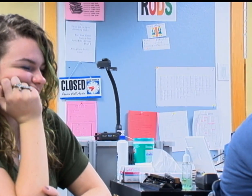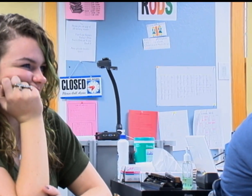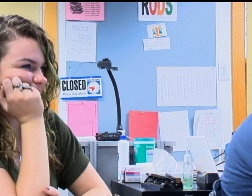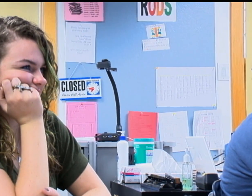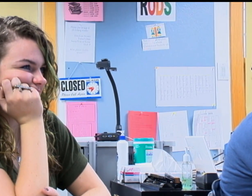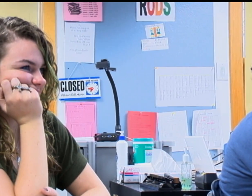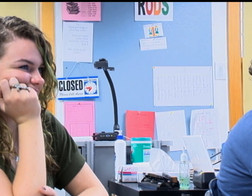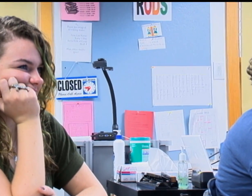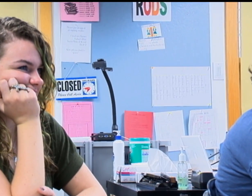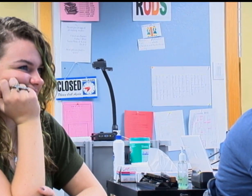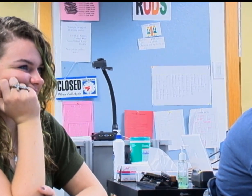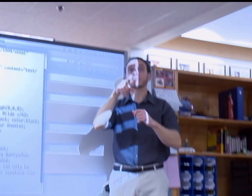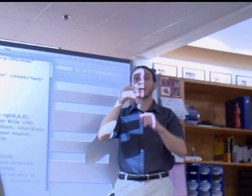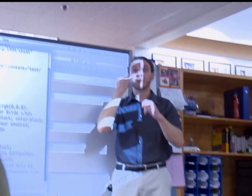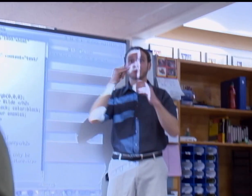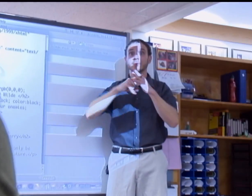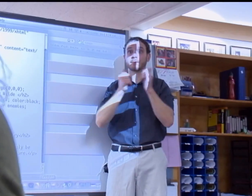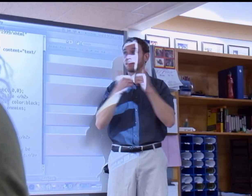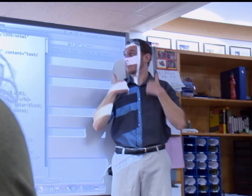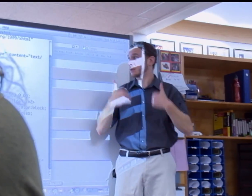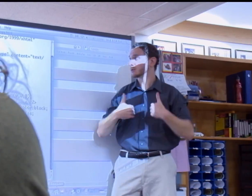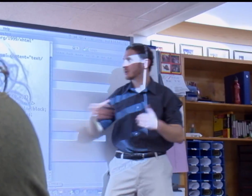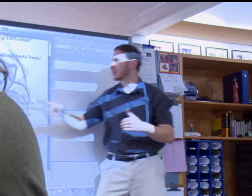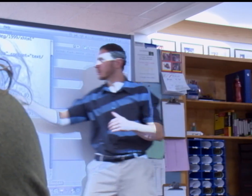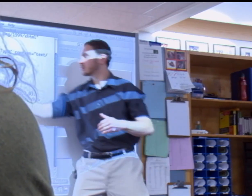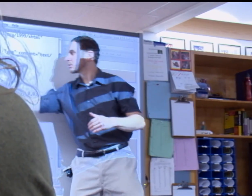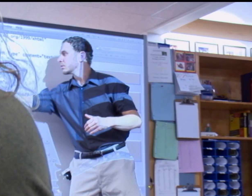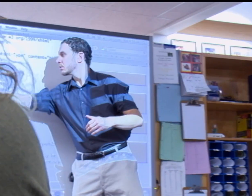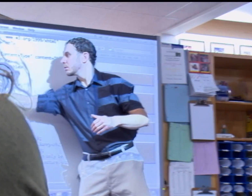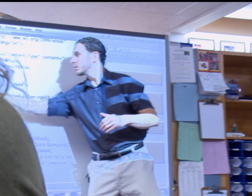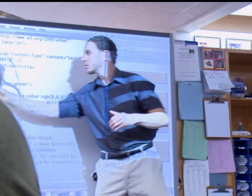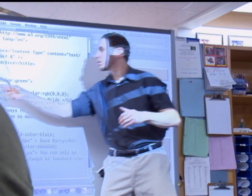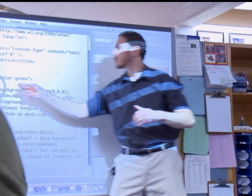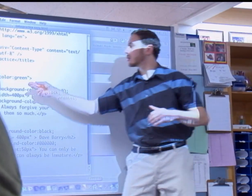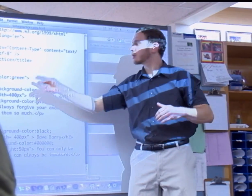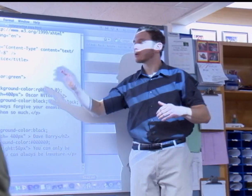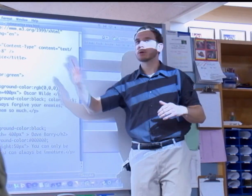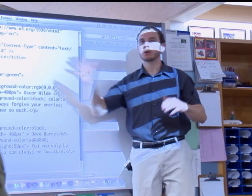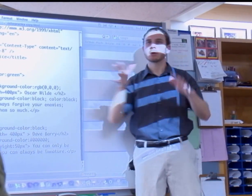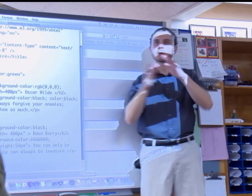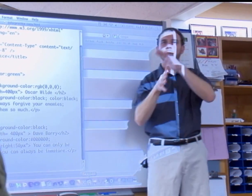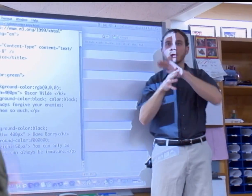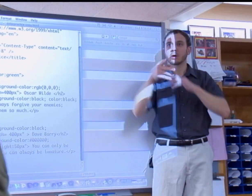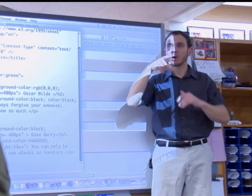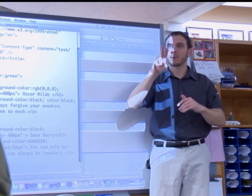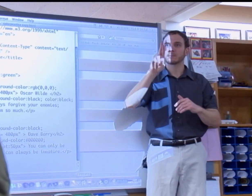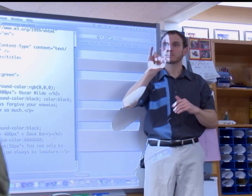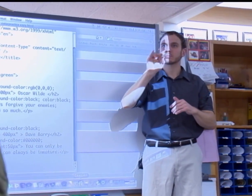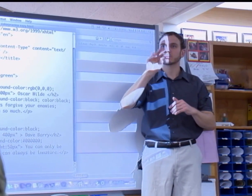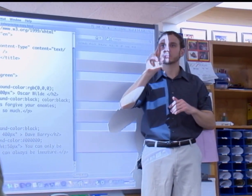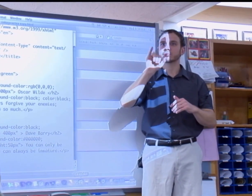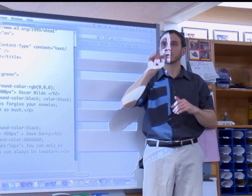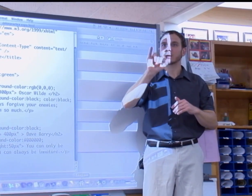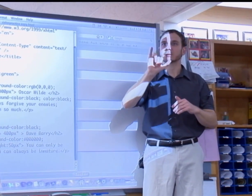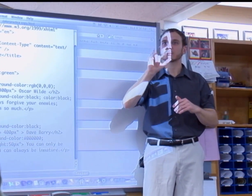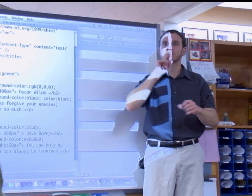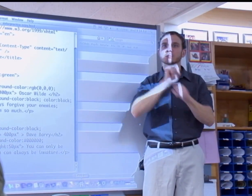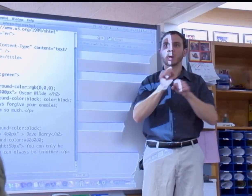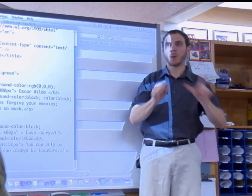The reason why the body did not change to green is because